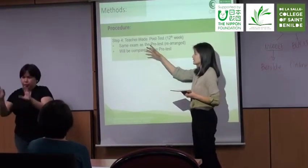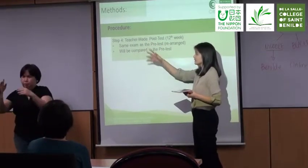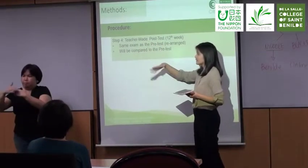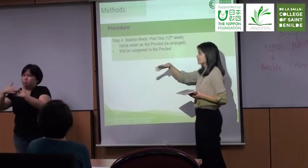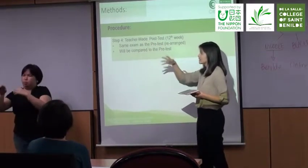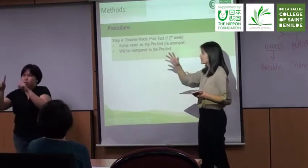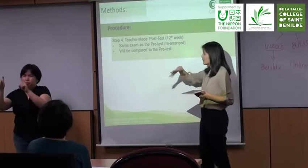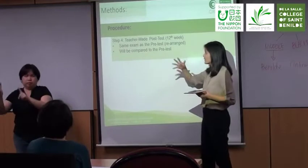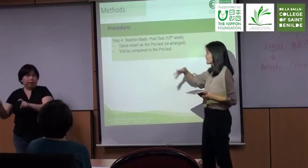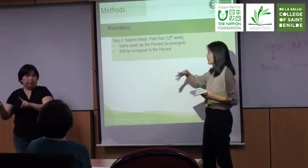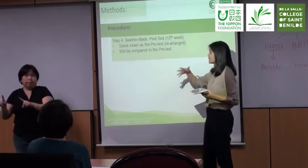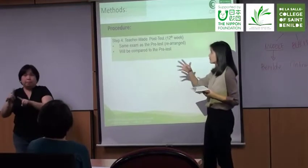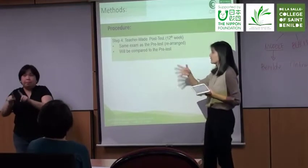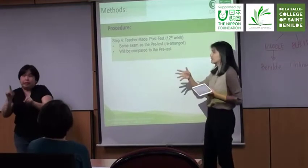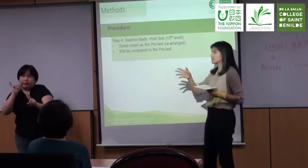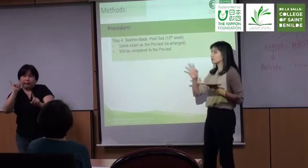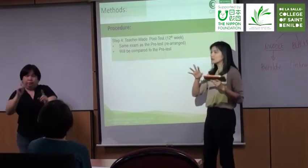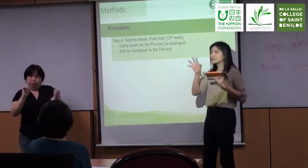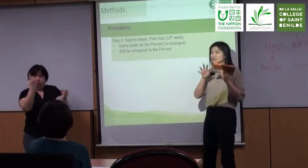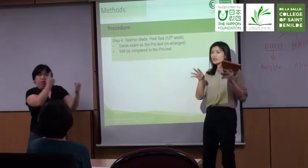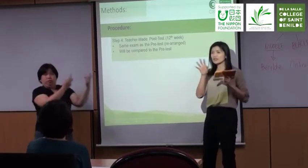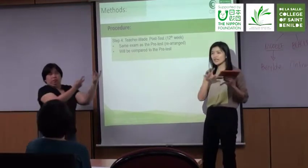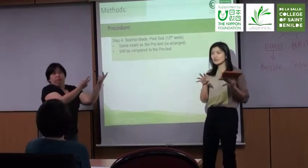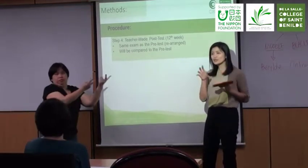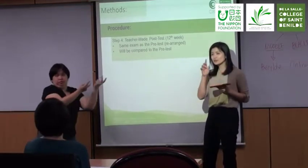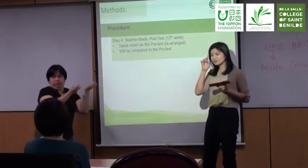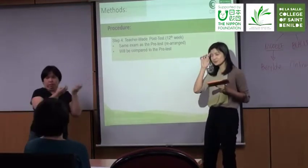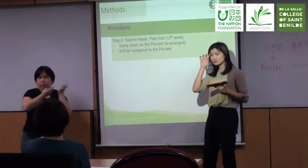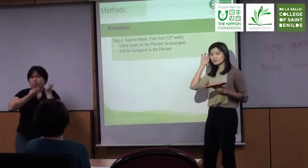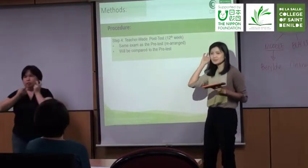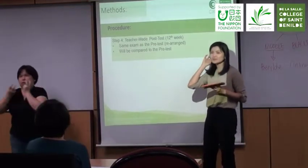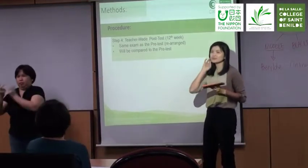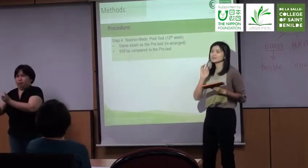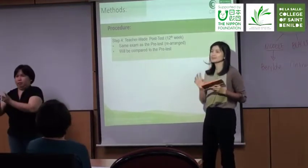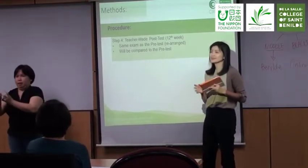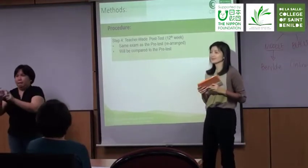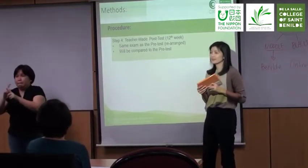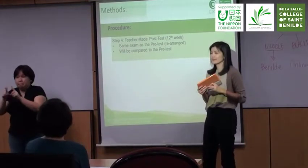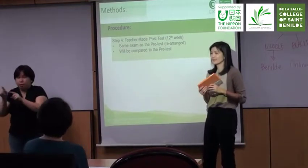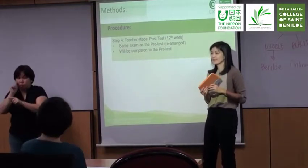This is it. The same exam as the pre-test, only it's rearranged.